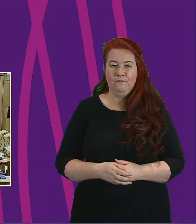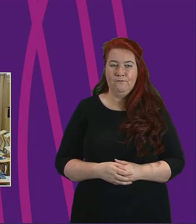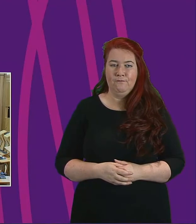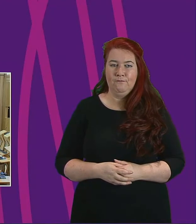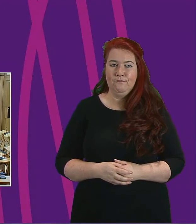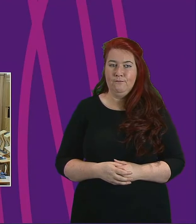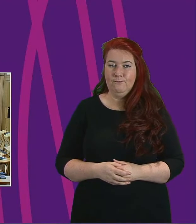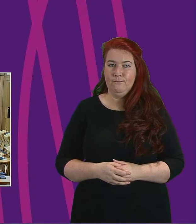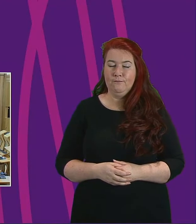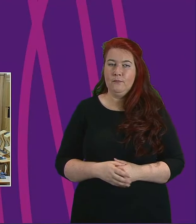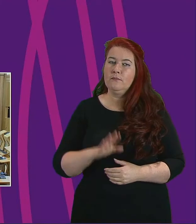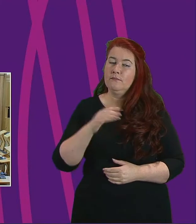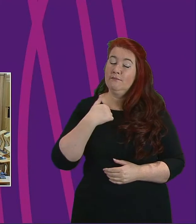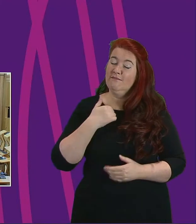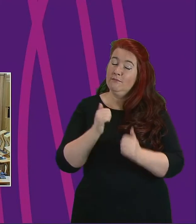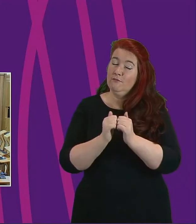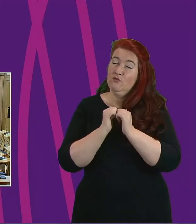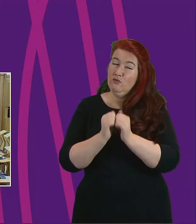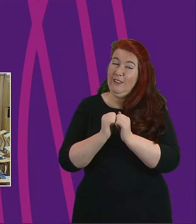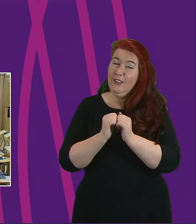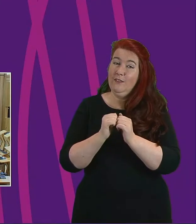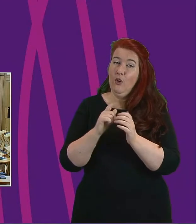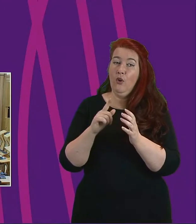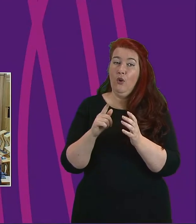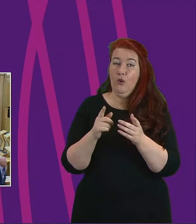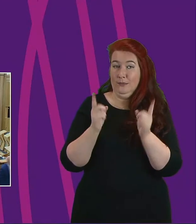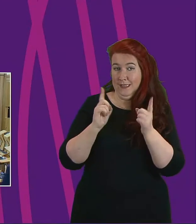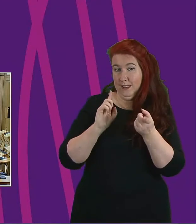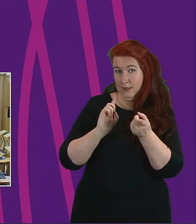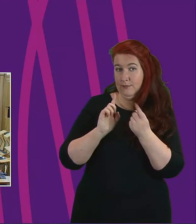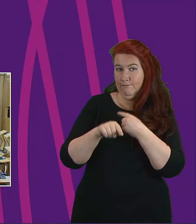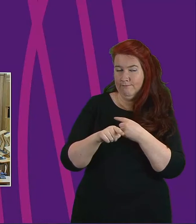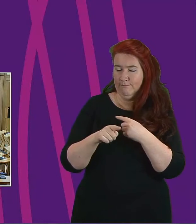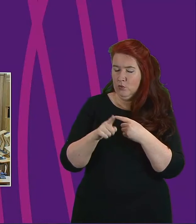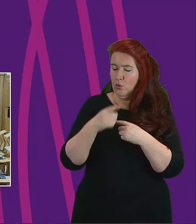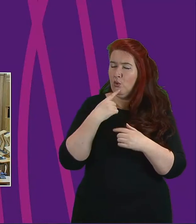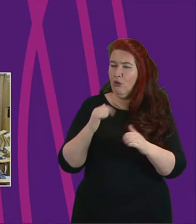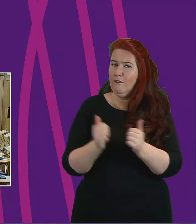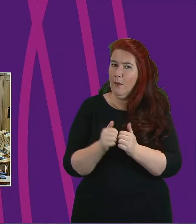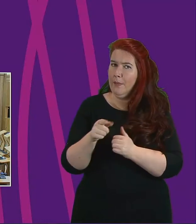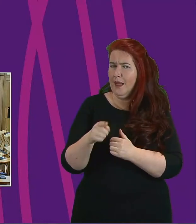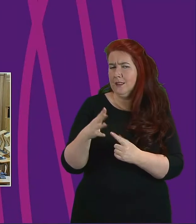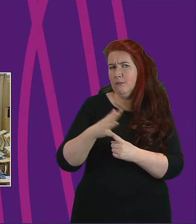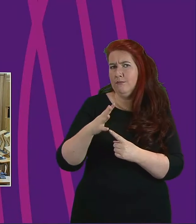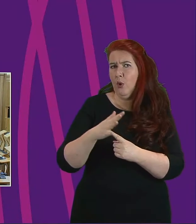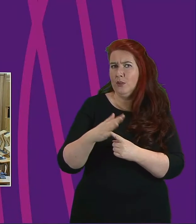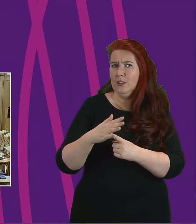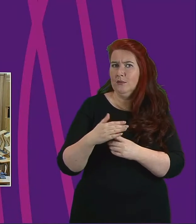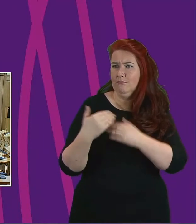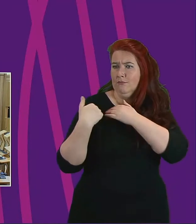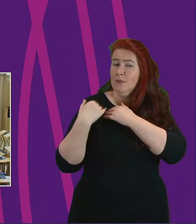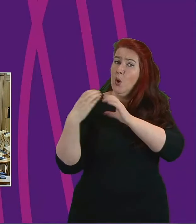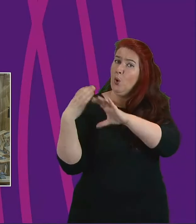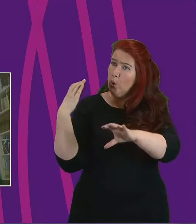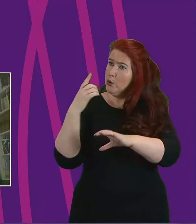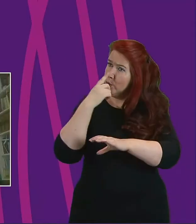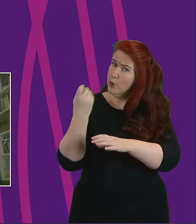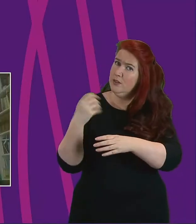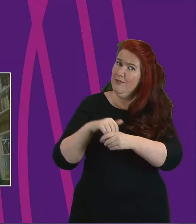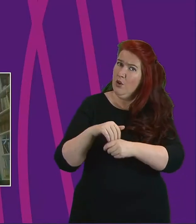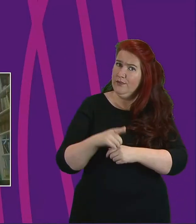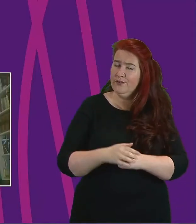Yes, I'm very grateful for the Cabinet Secretary for confirmation of that important role that the coaching sector could play. Can I